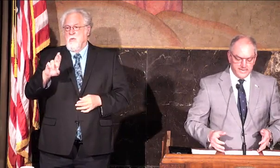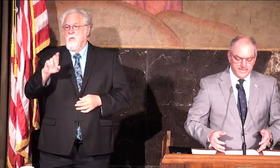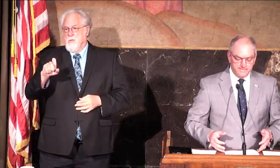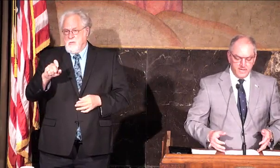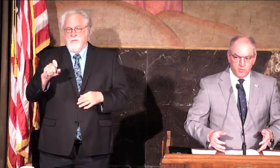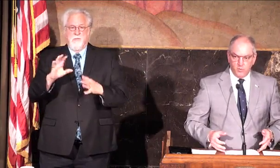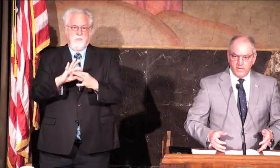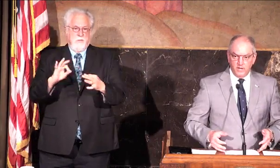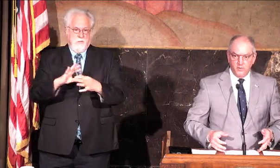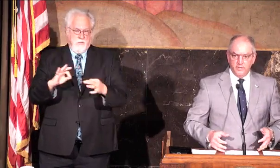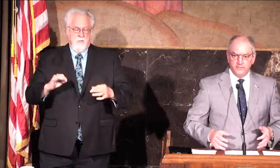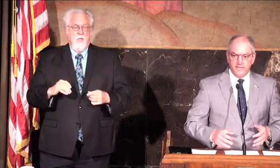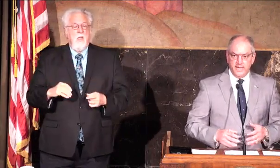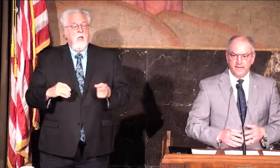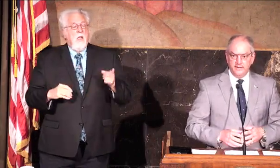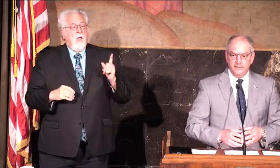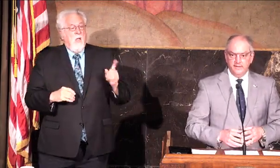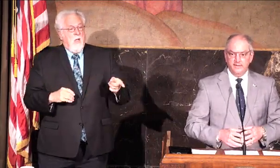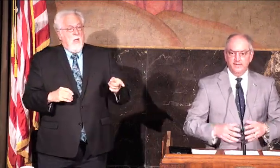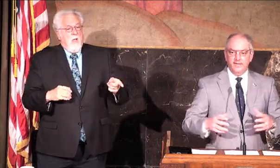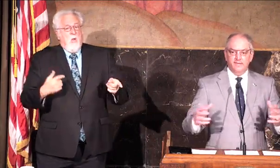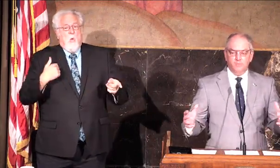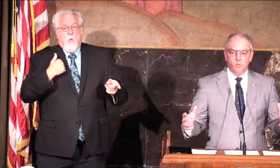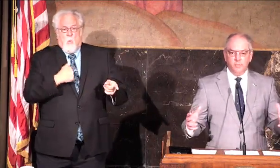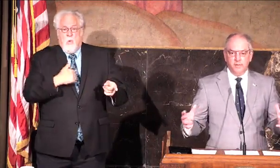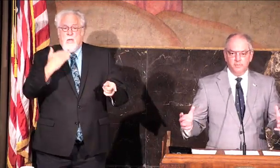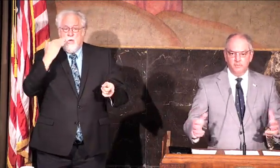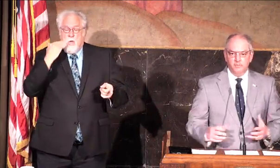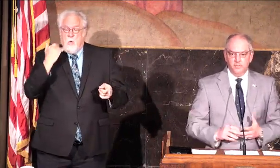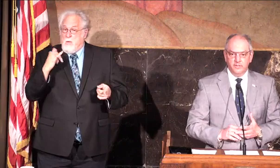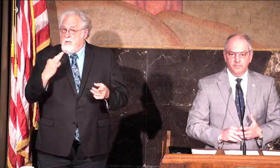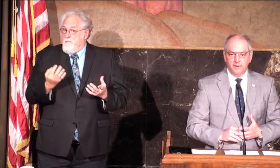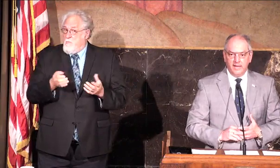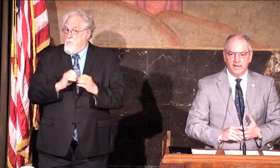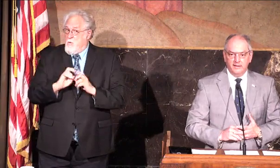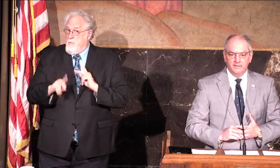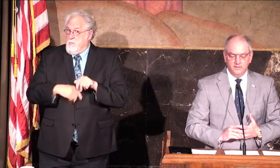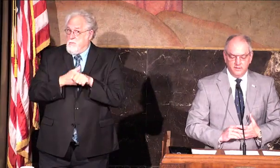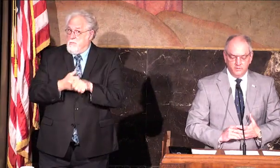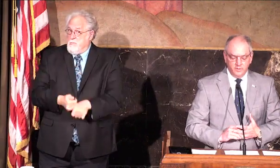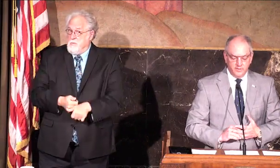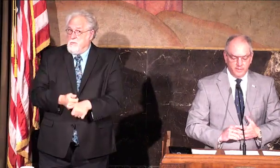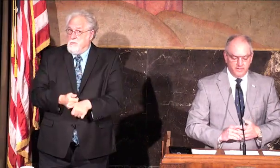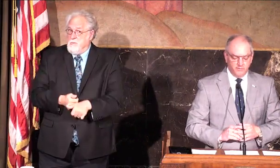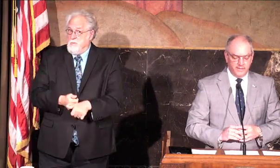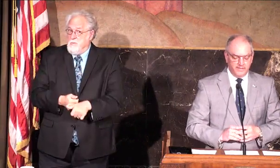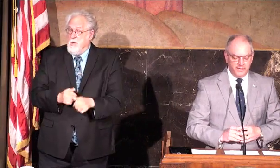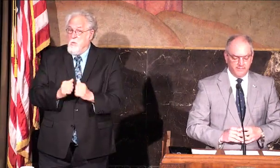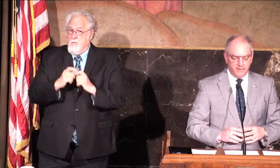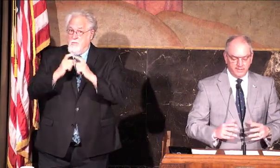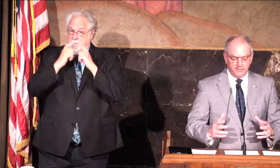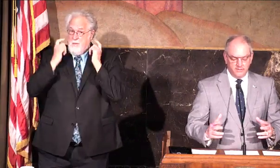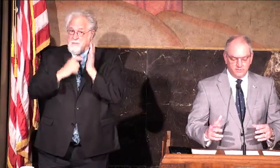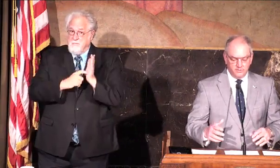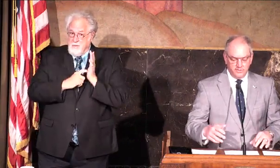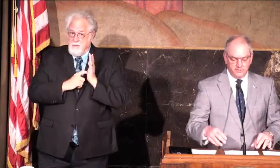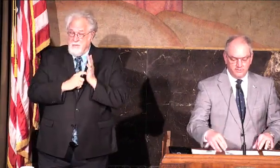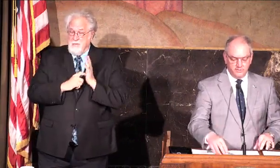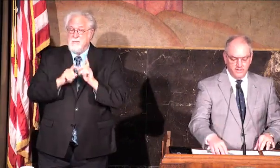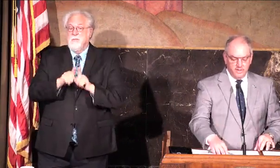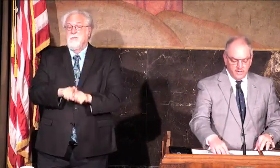And what we know is that if more people would comply with the mask mandate, practice